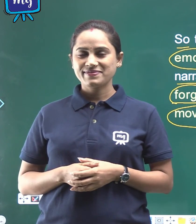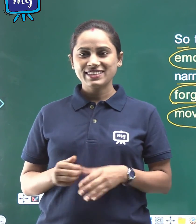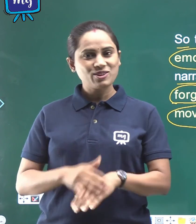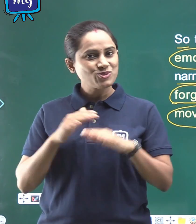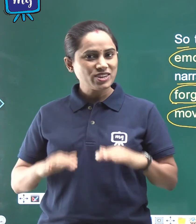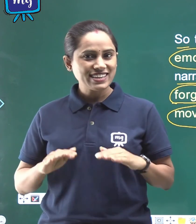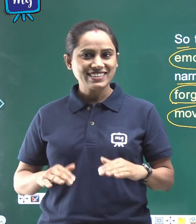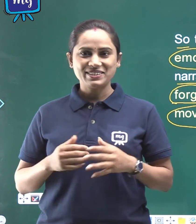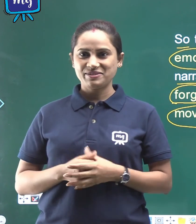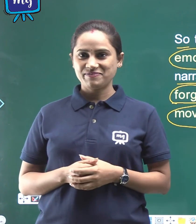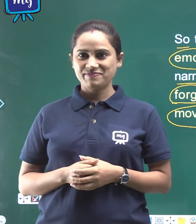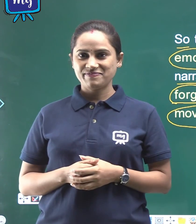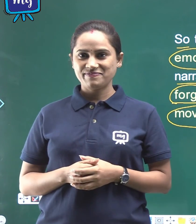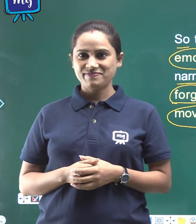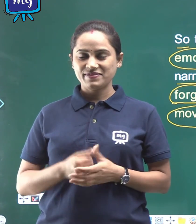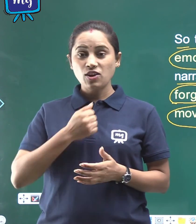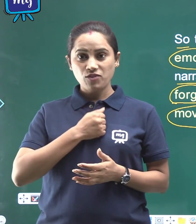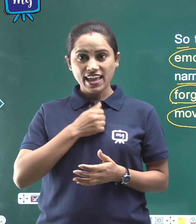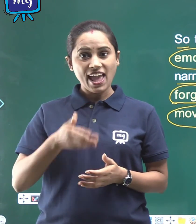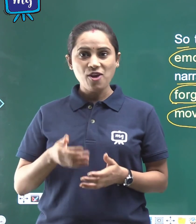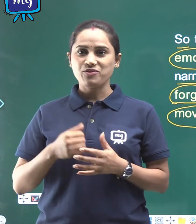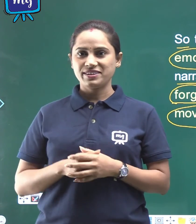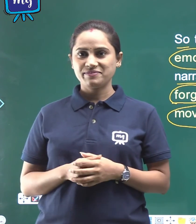So dear children, we have